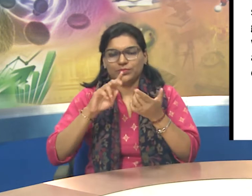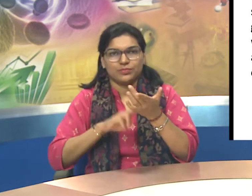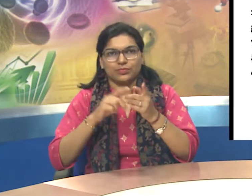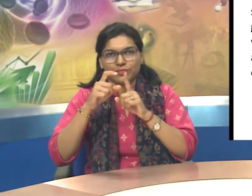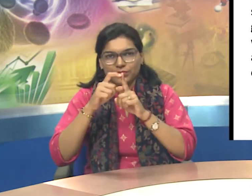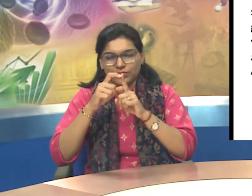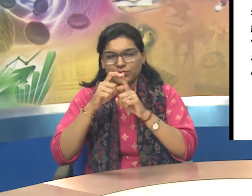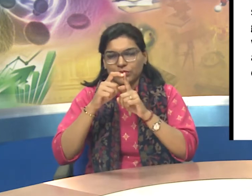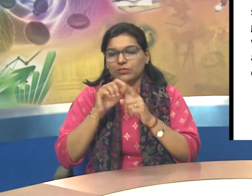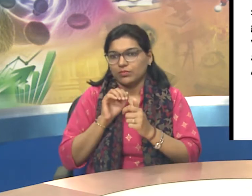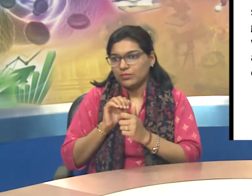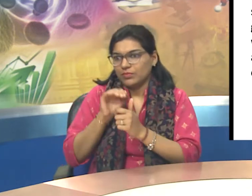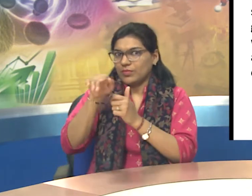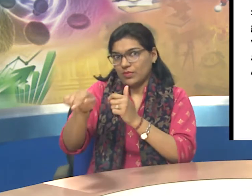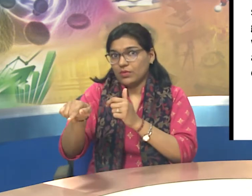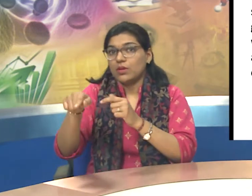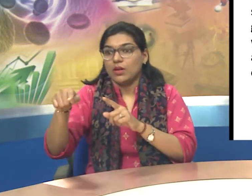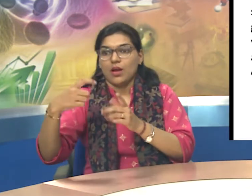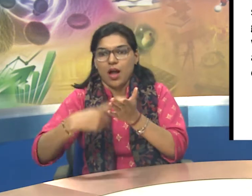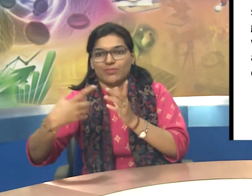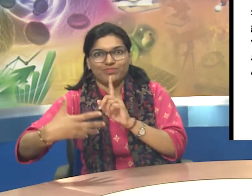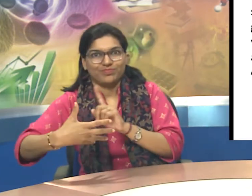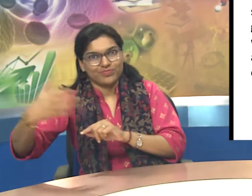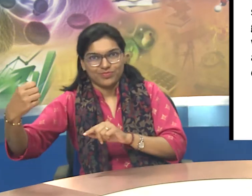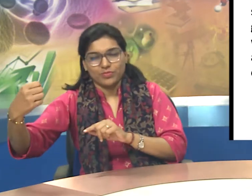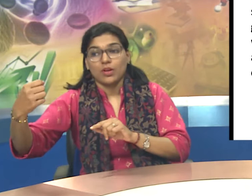Or we have read